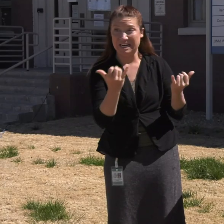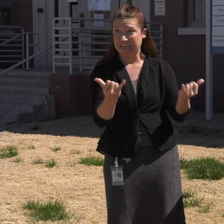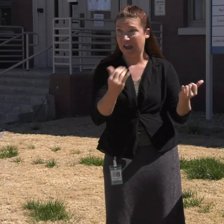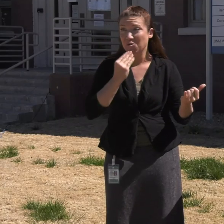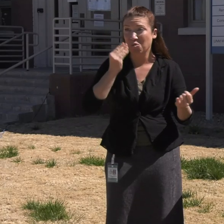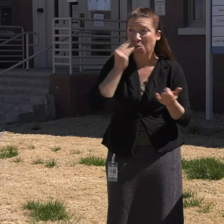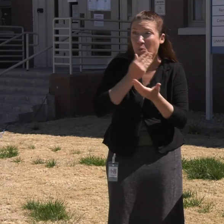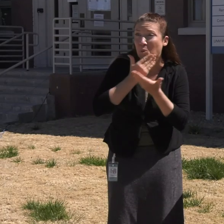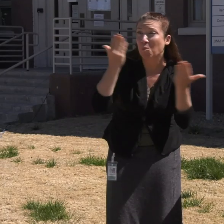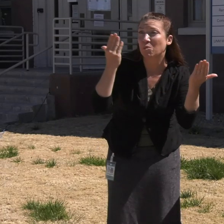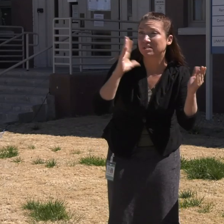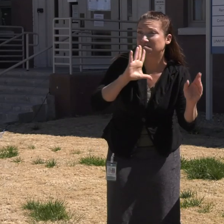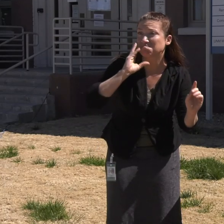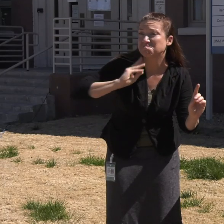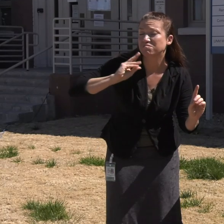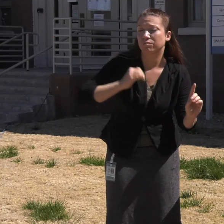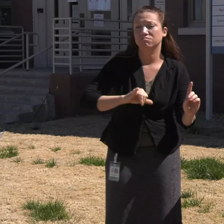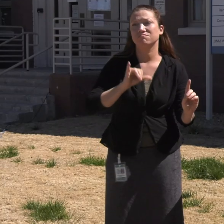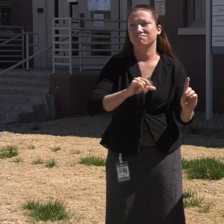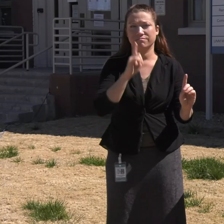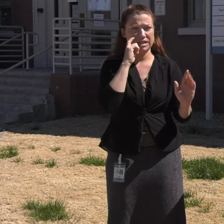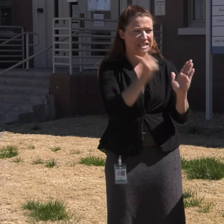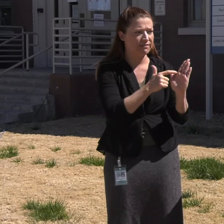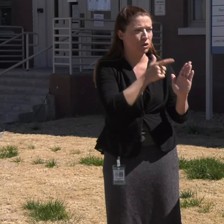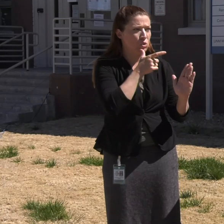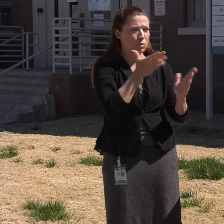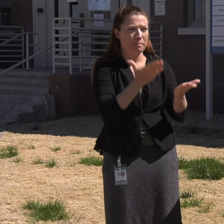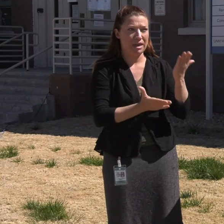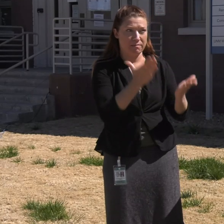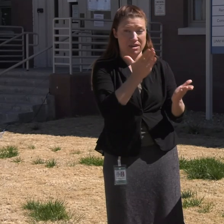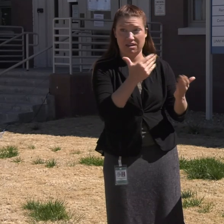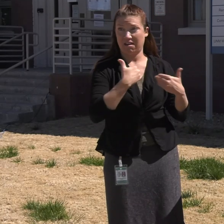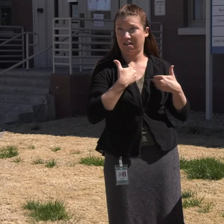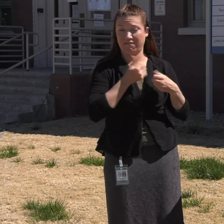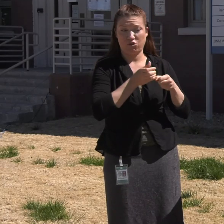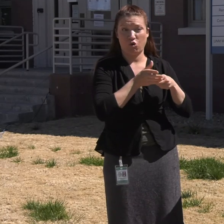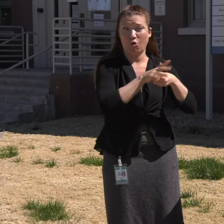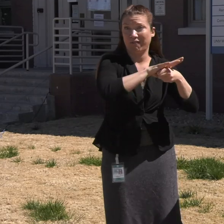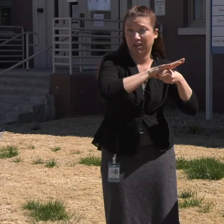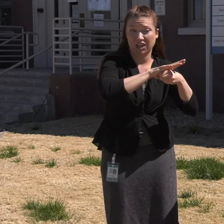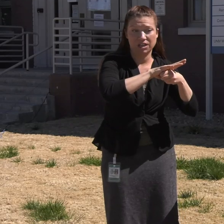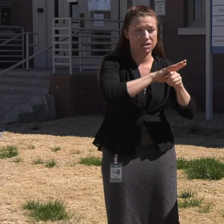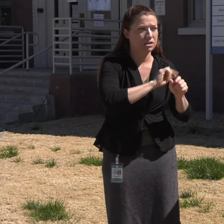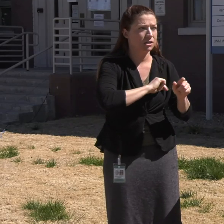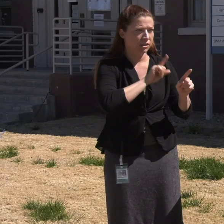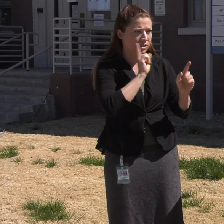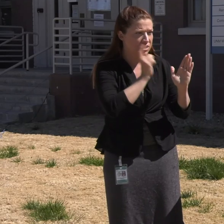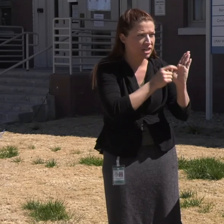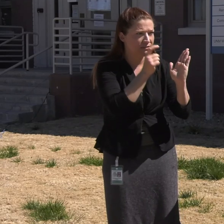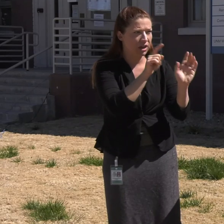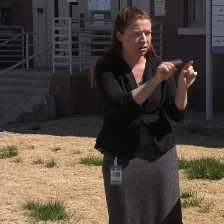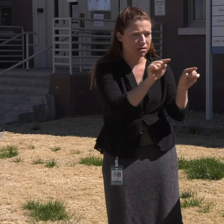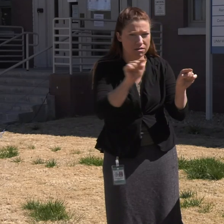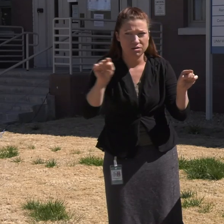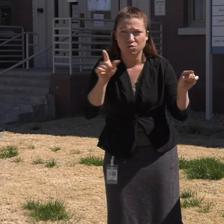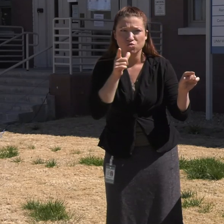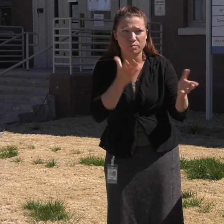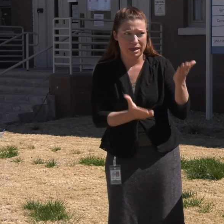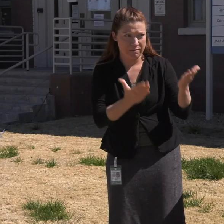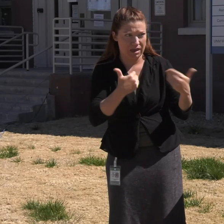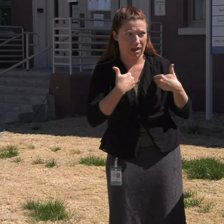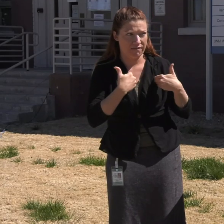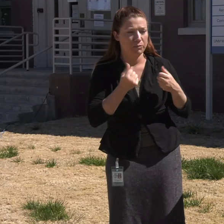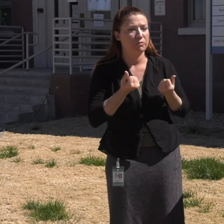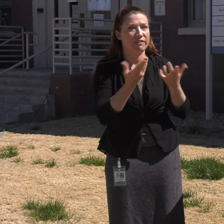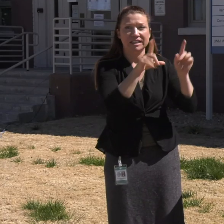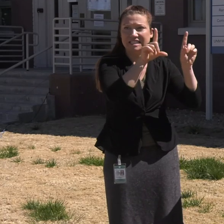experiencing homelessness, that we can quickly test to see if they have COVID-19, and then for those who do, make sure